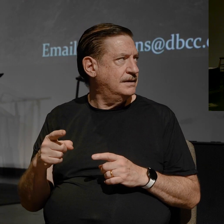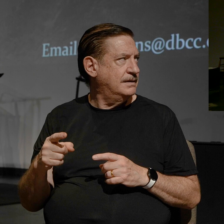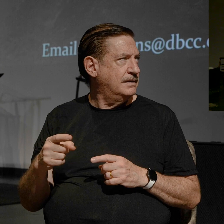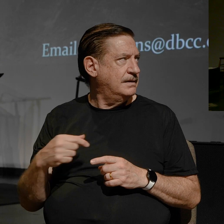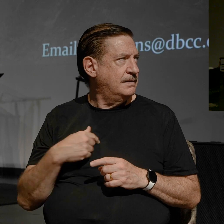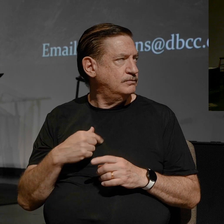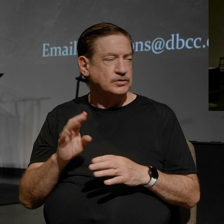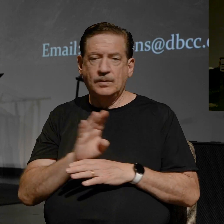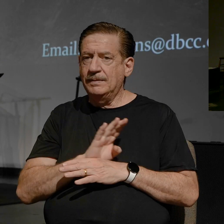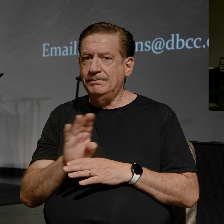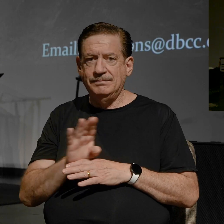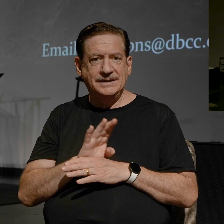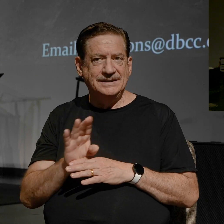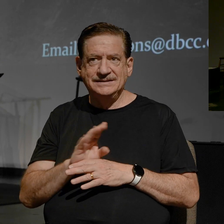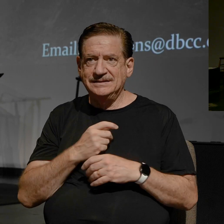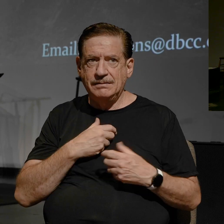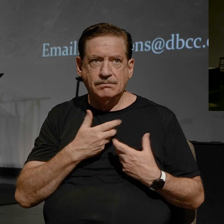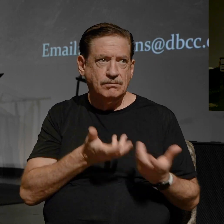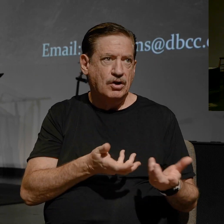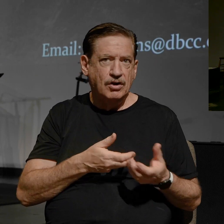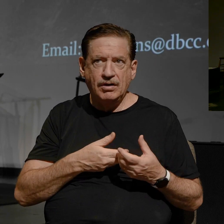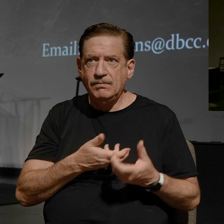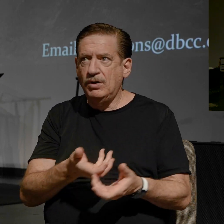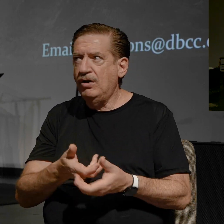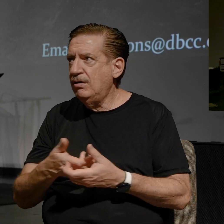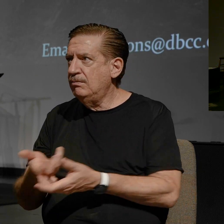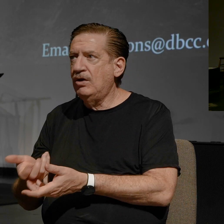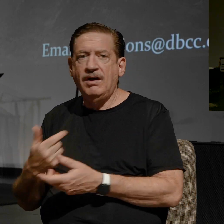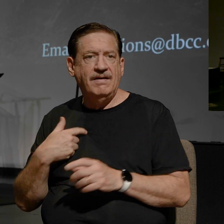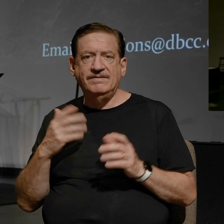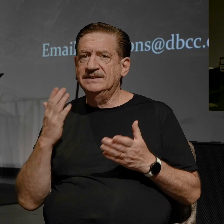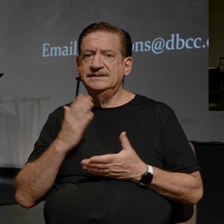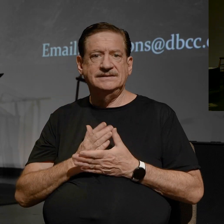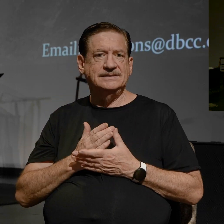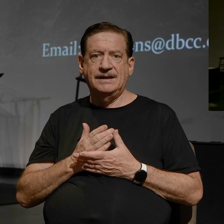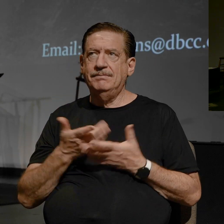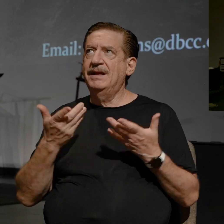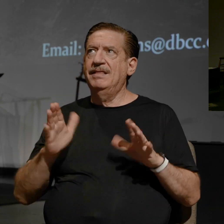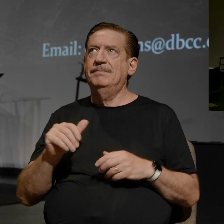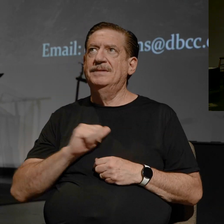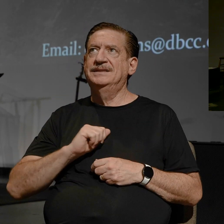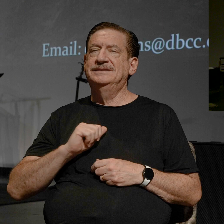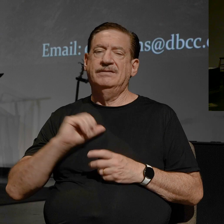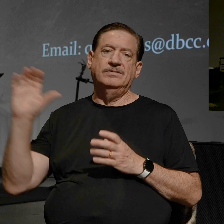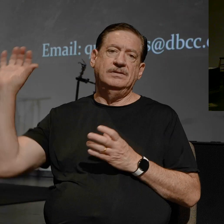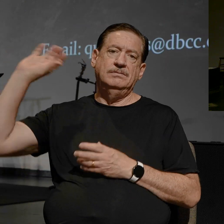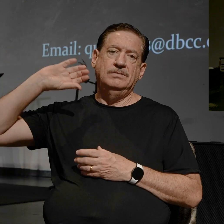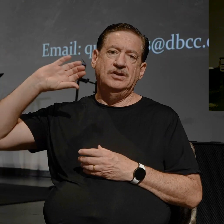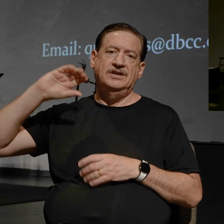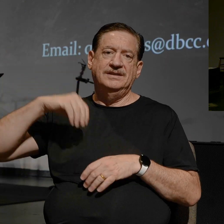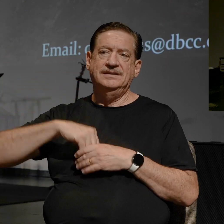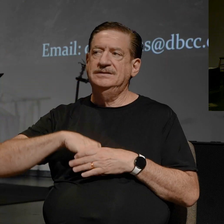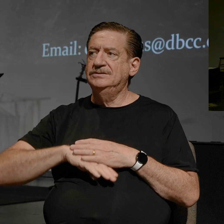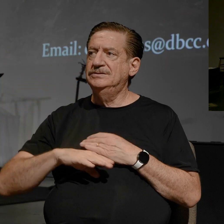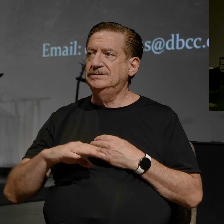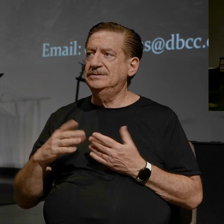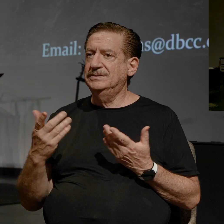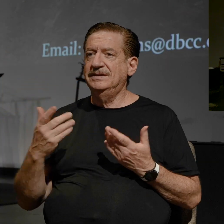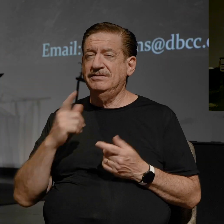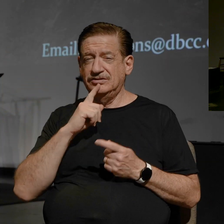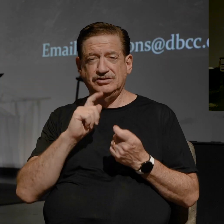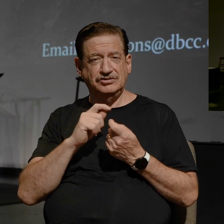I am so busy pouring out into others, I haven't stopped to let myself be poured into.